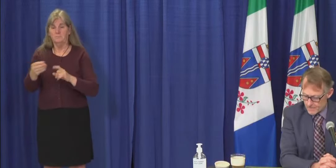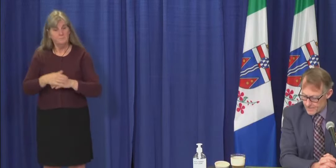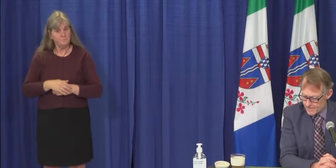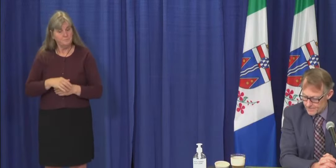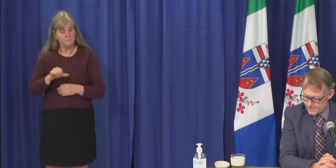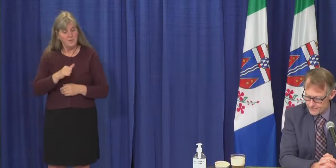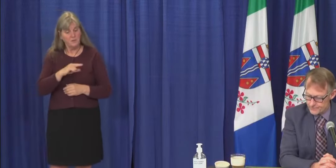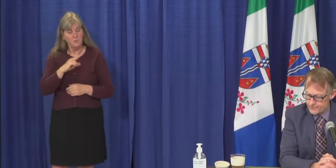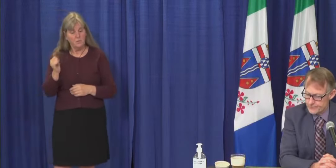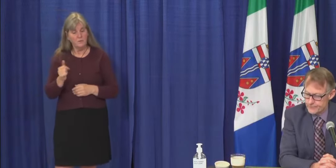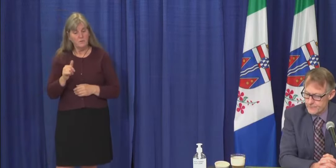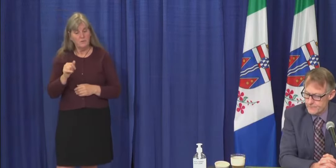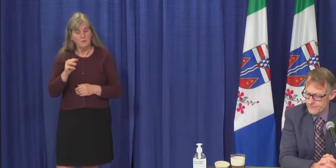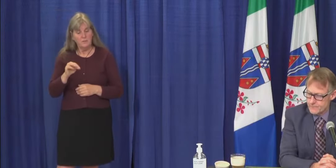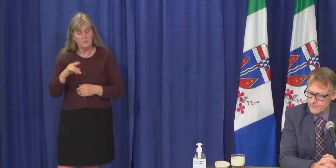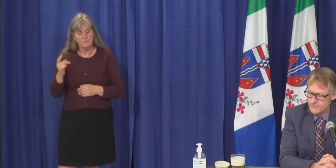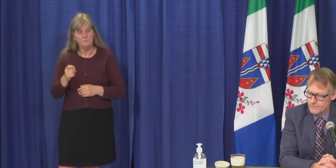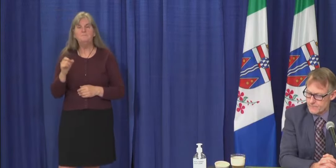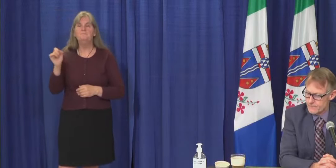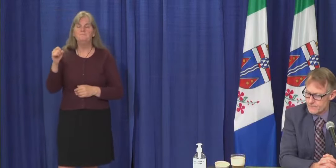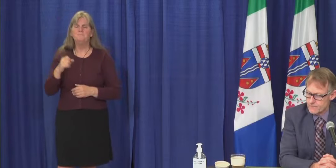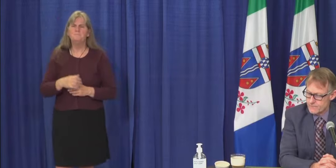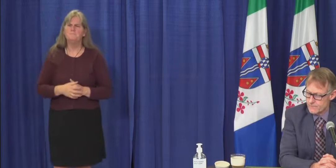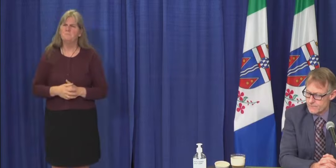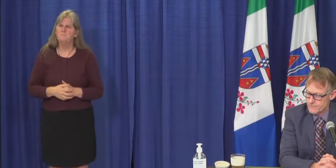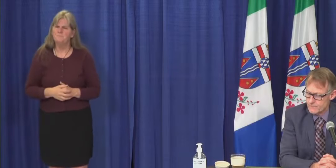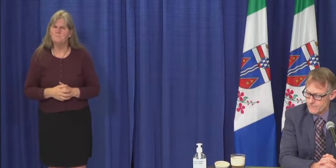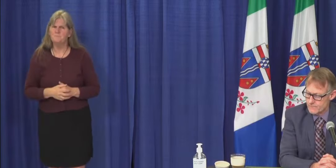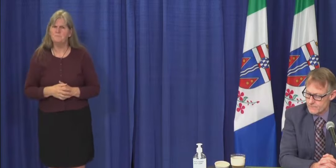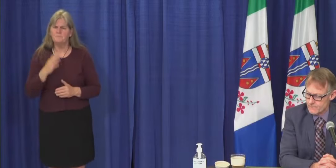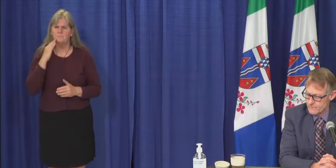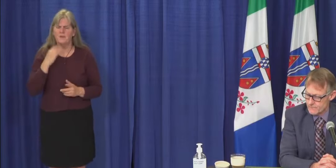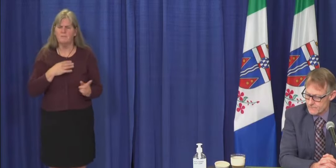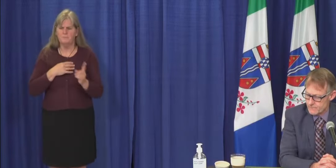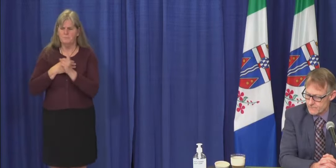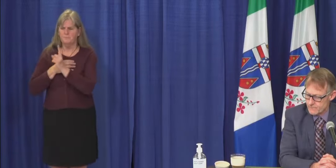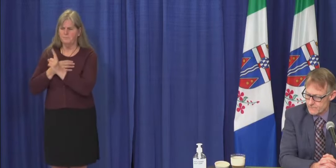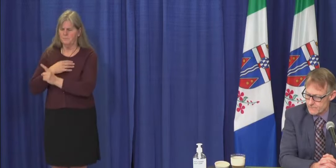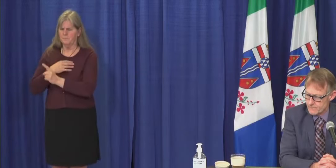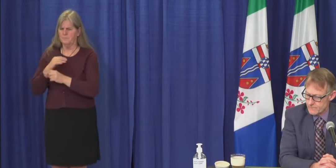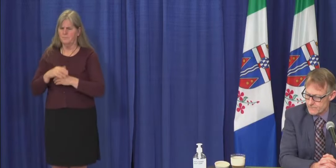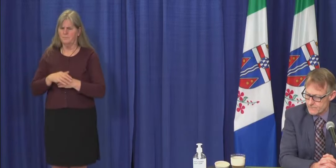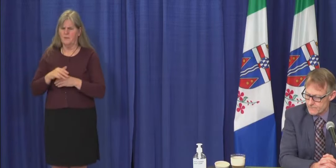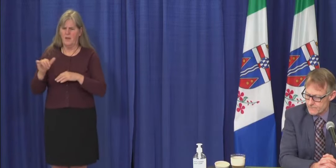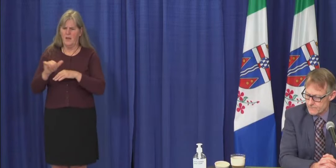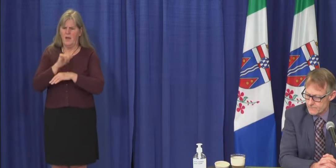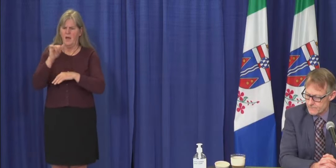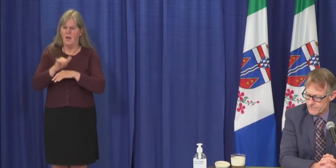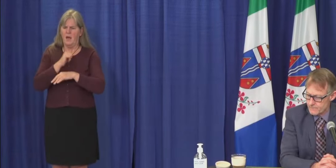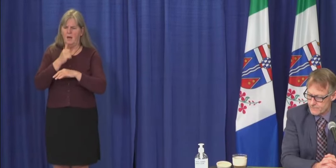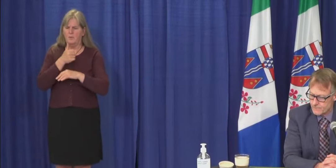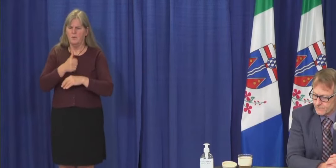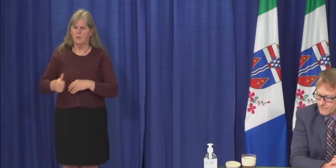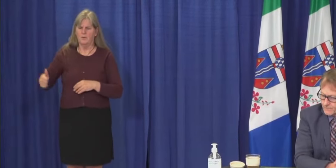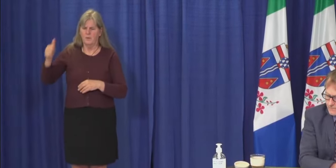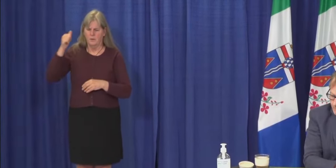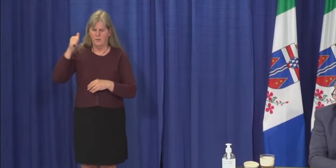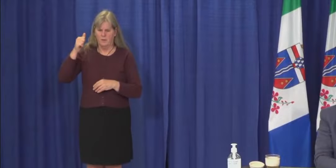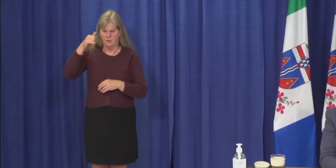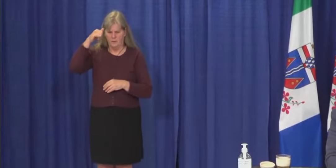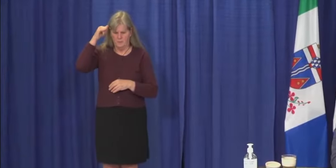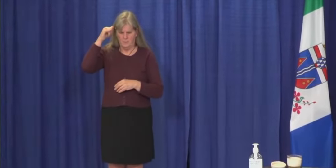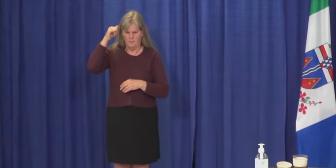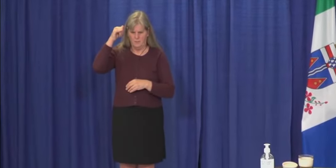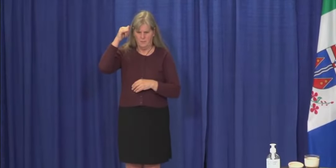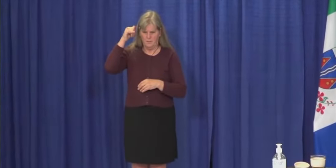Amy? Yes, I do. I think this is for the Premier. Alberta Premier Jason Kenney has said he'll be advocating for the